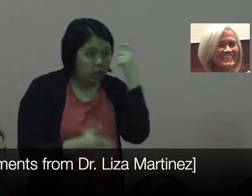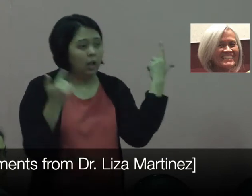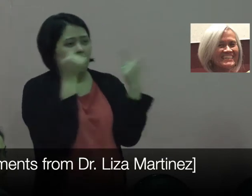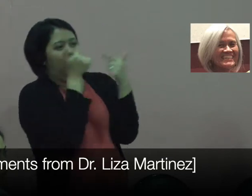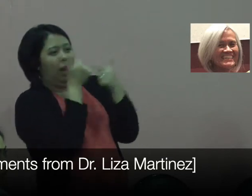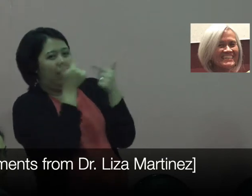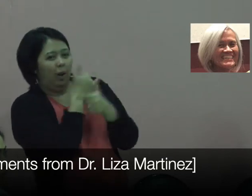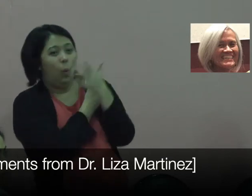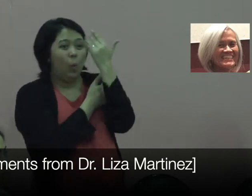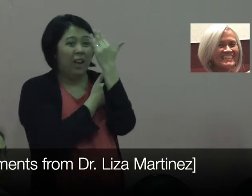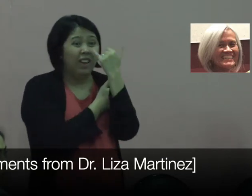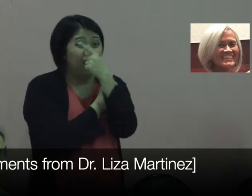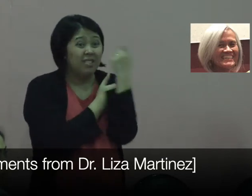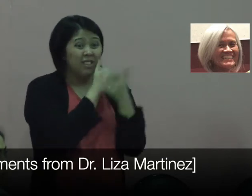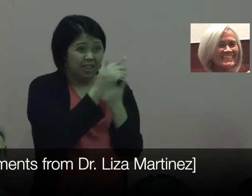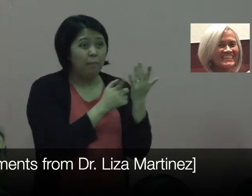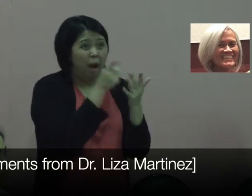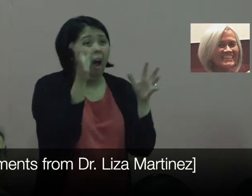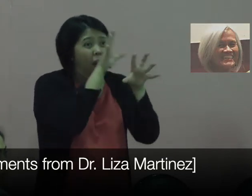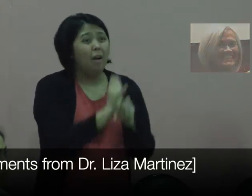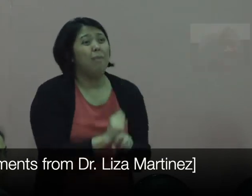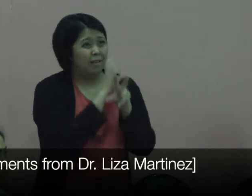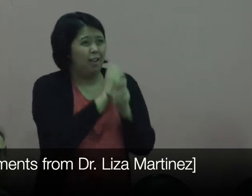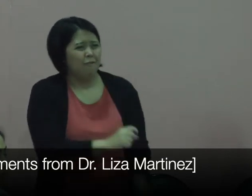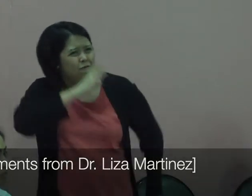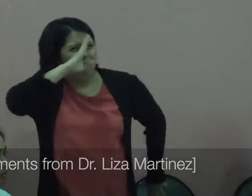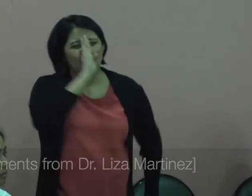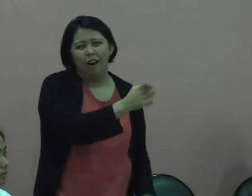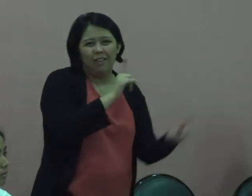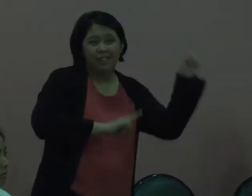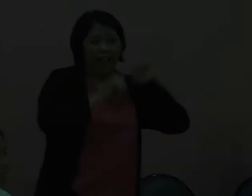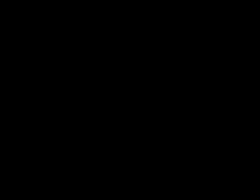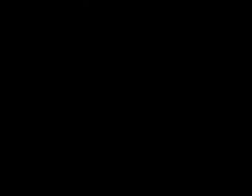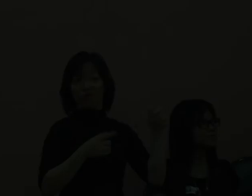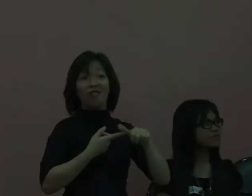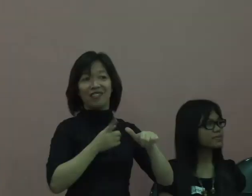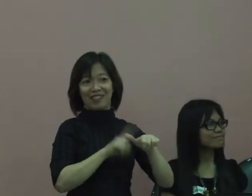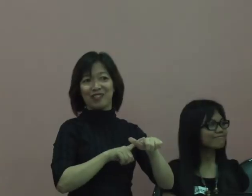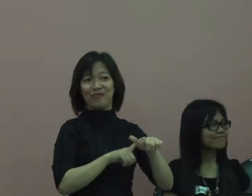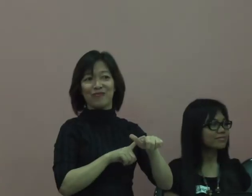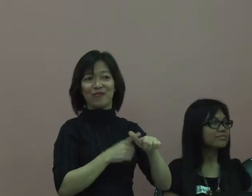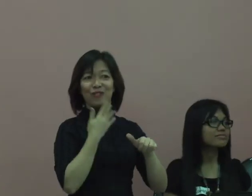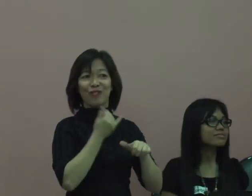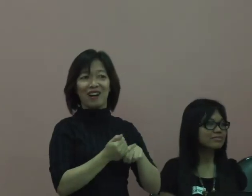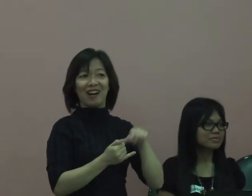signing, no? Ganun pa, like what Jay showed you, no? Baka iba sa inyo parang